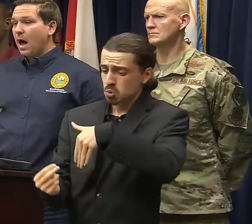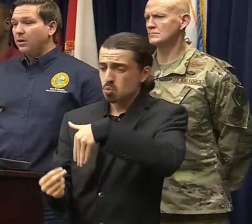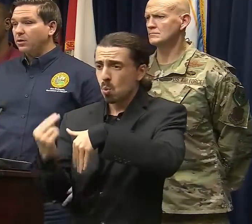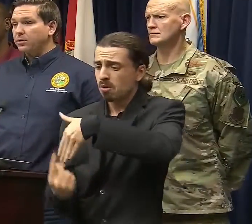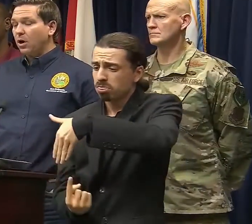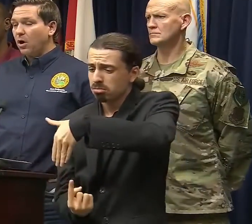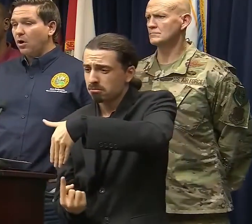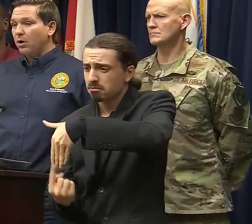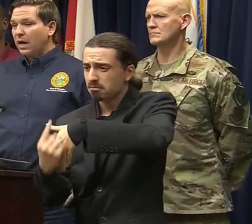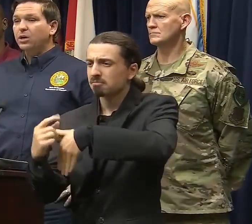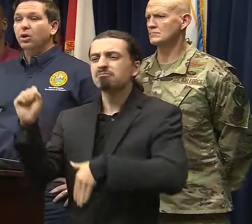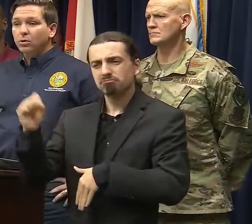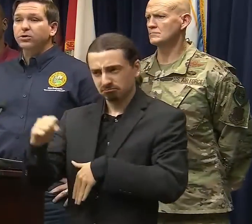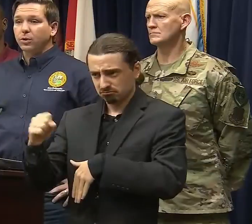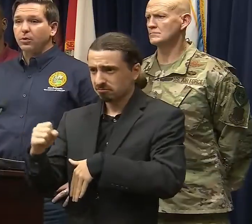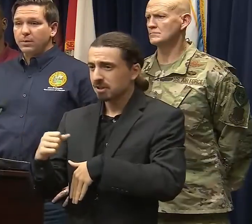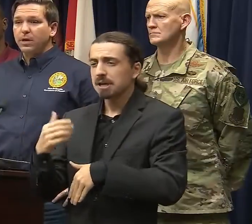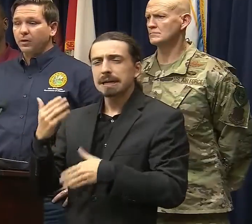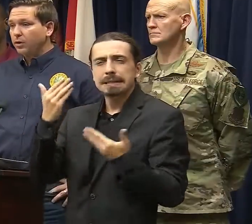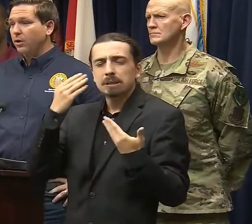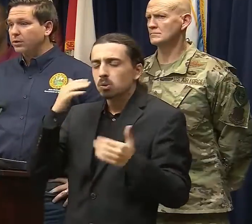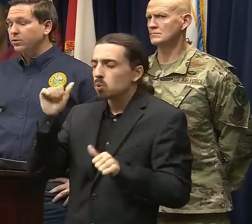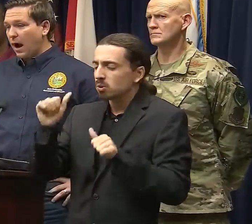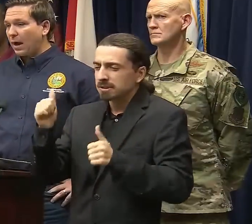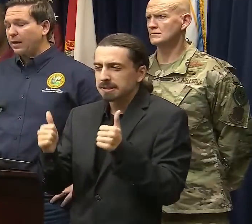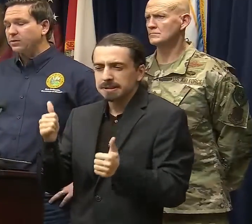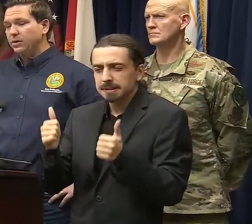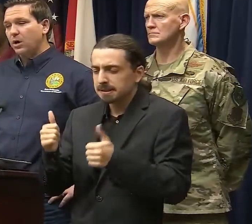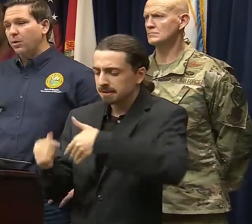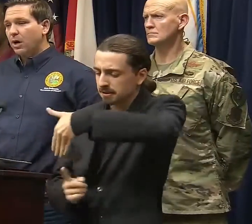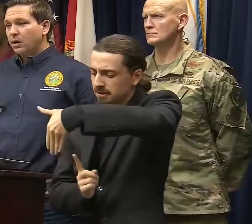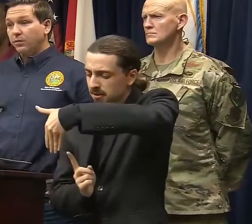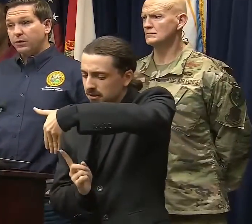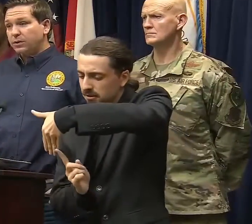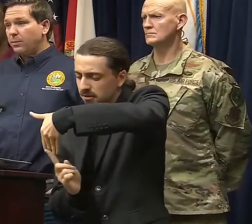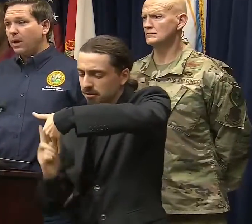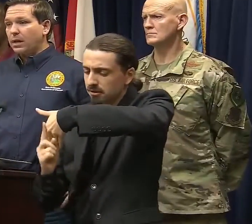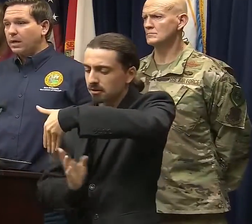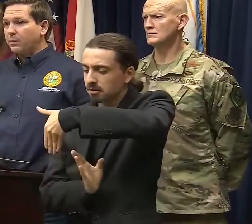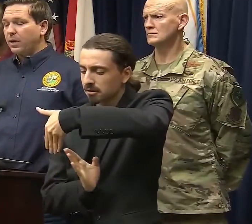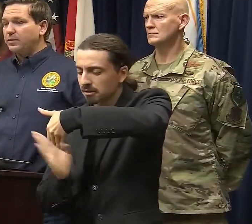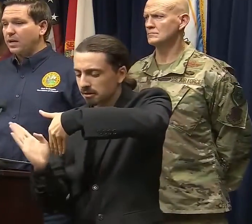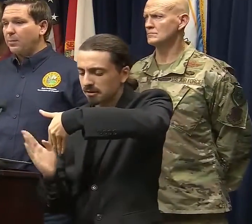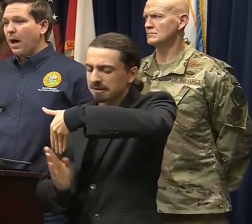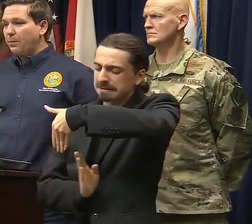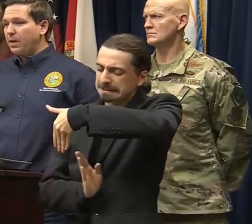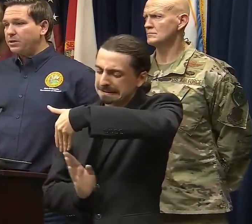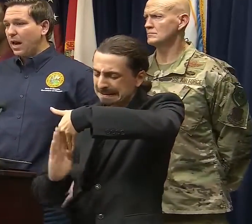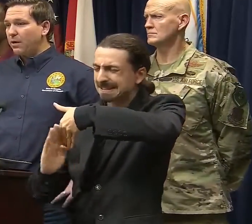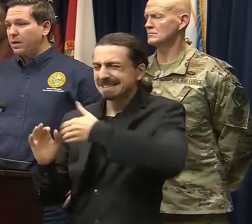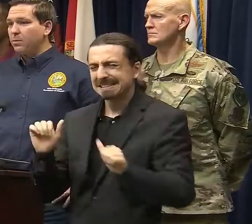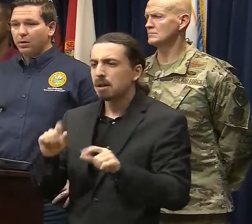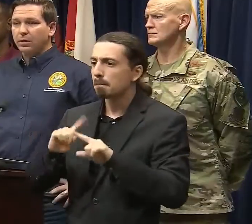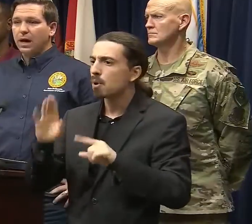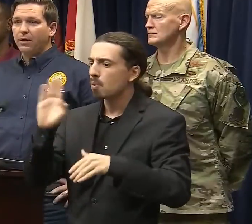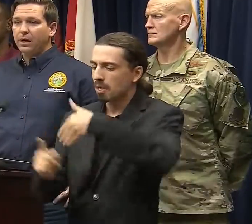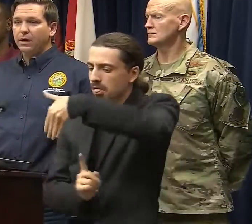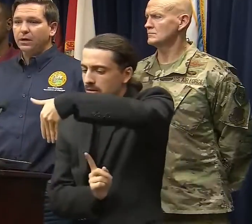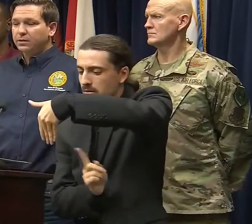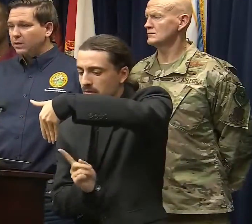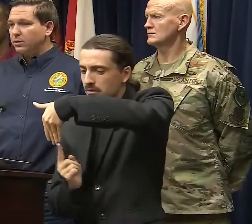these models are in closer agreement on the current track. And so, if you're somebody in places like Palm Beach County,